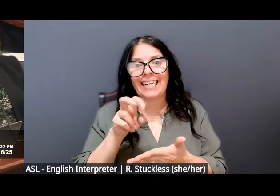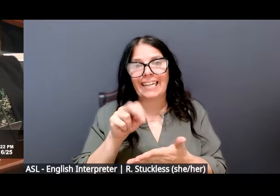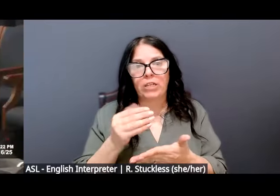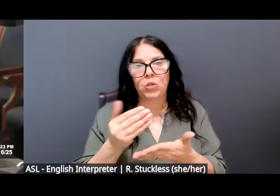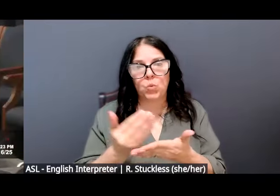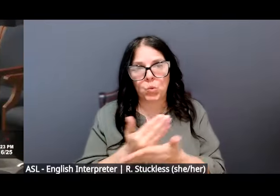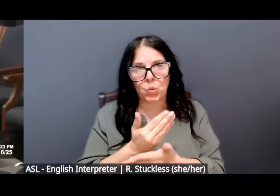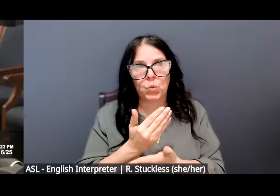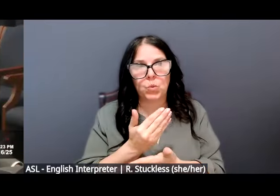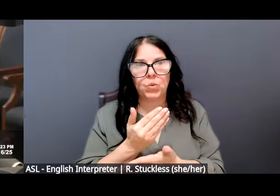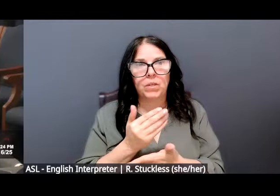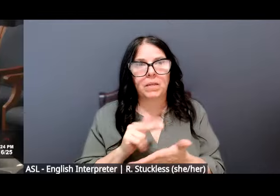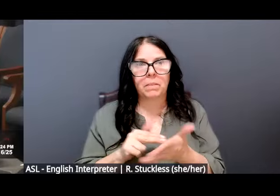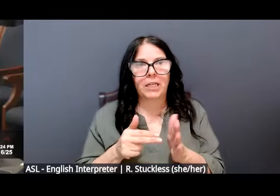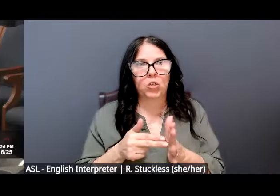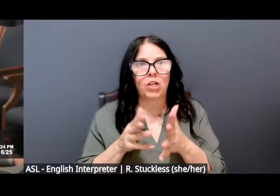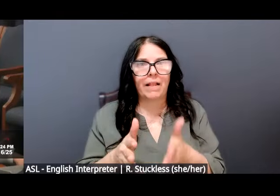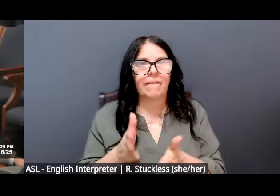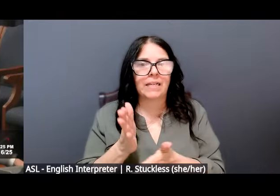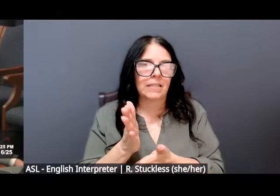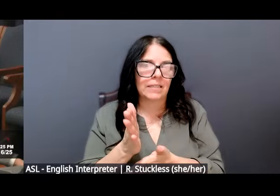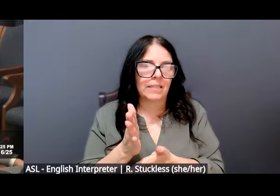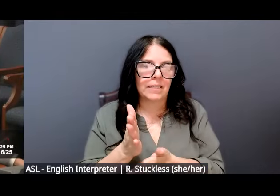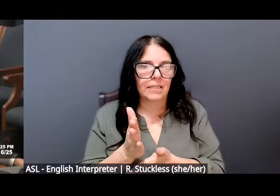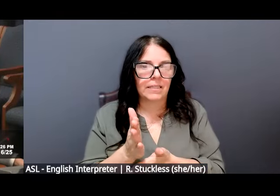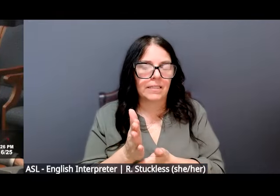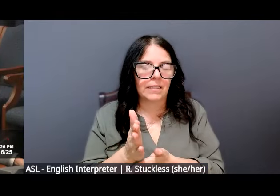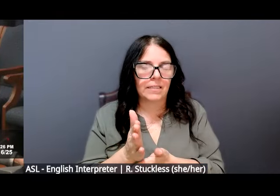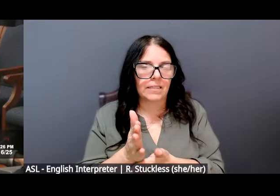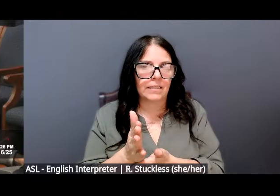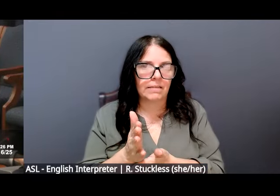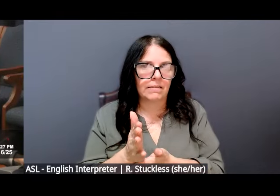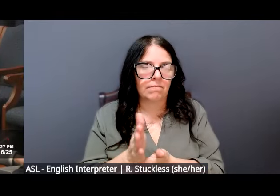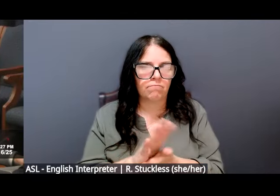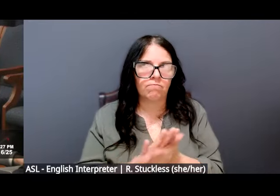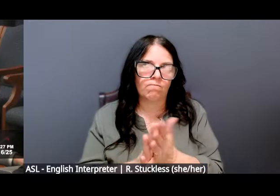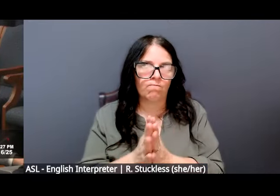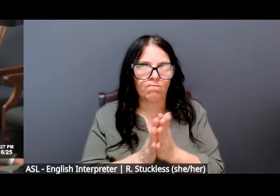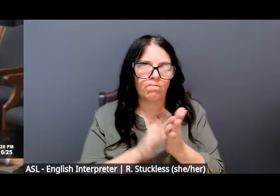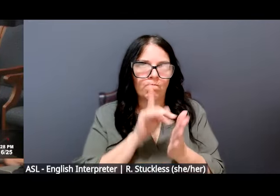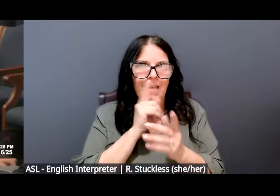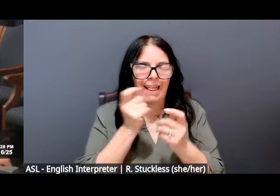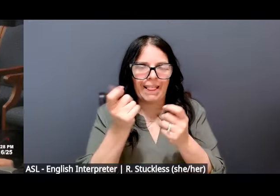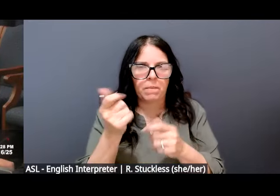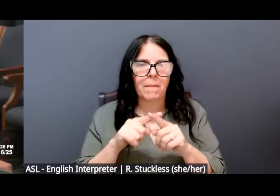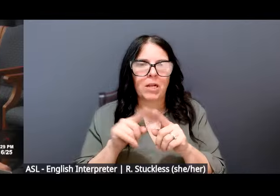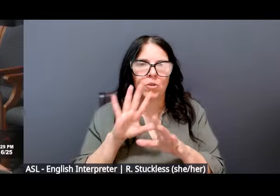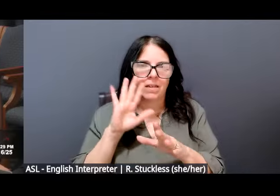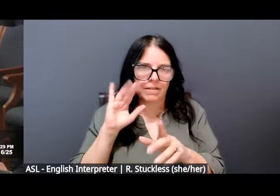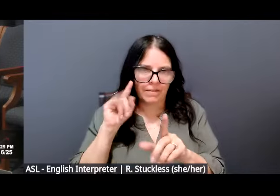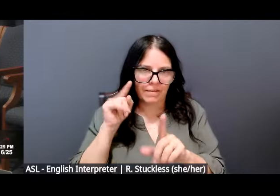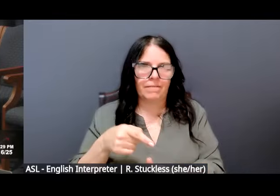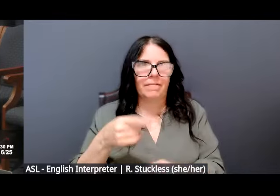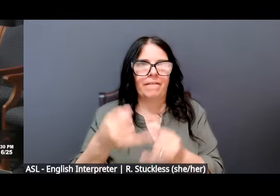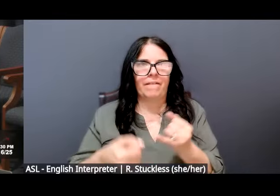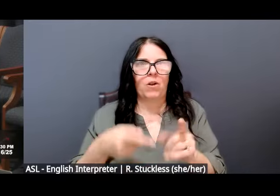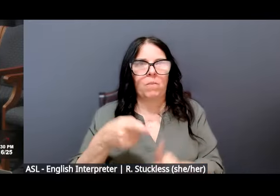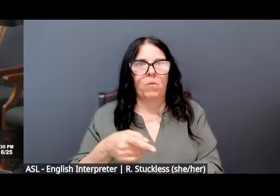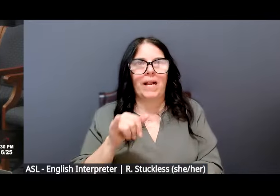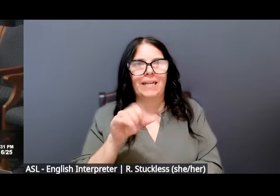you're leaving some, not necessarily leaving something out, but you're getting to the very end which is